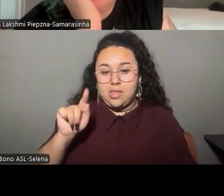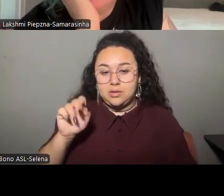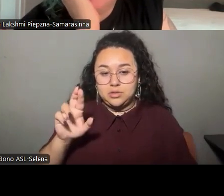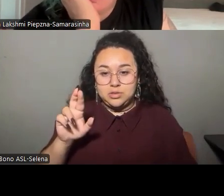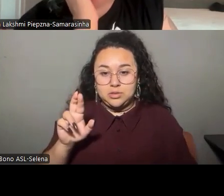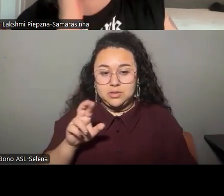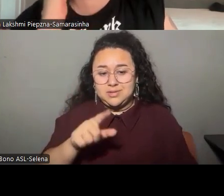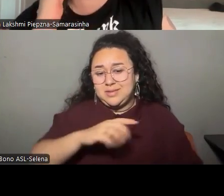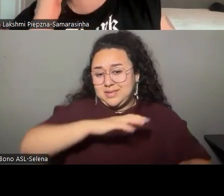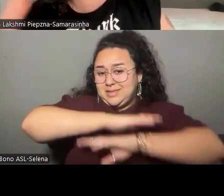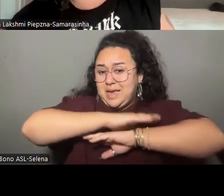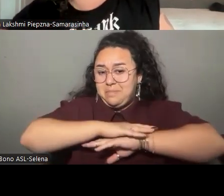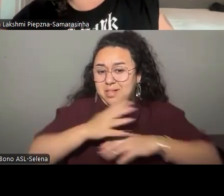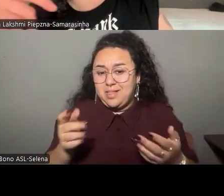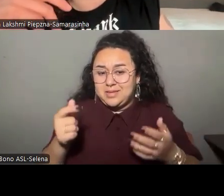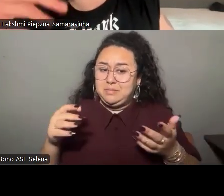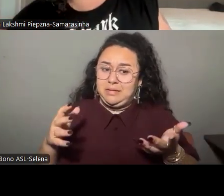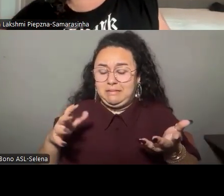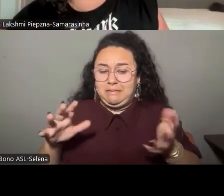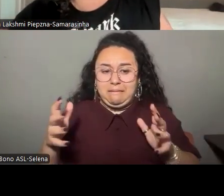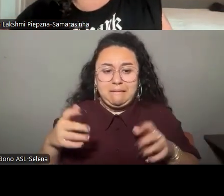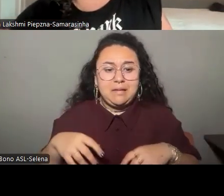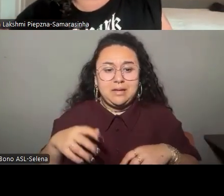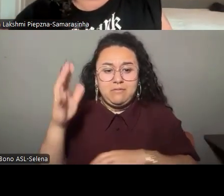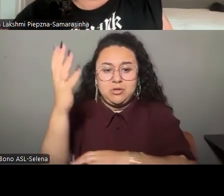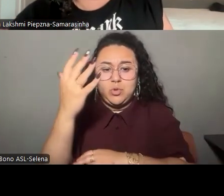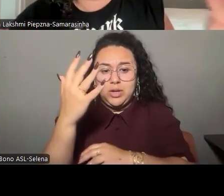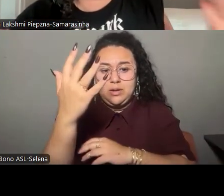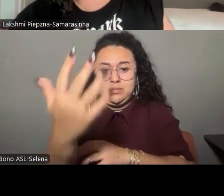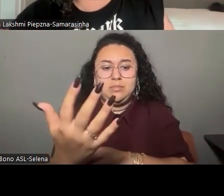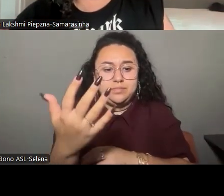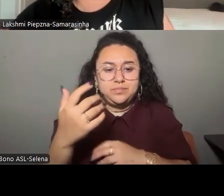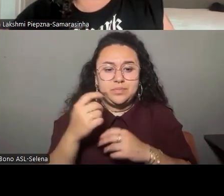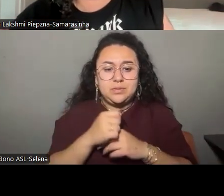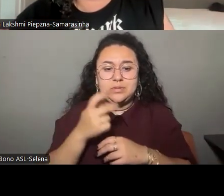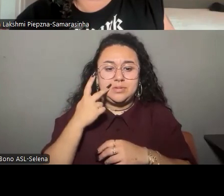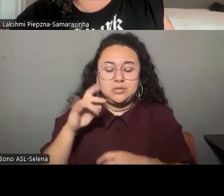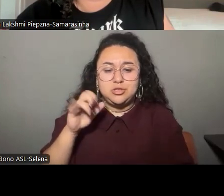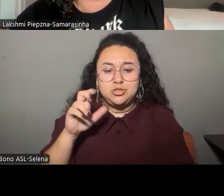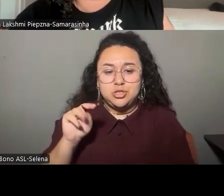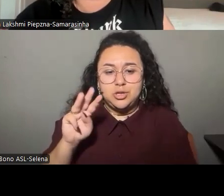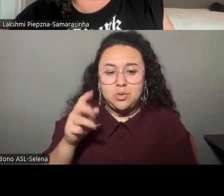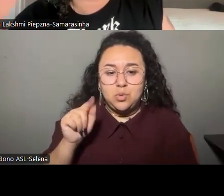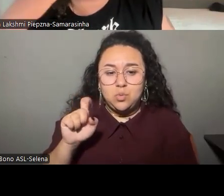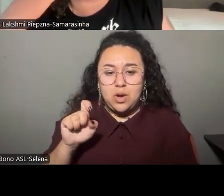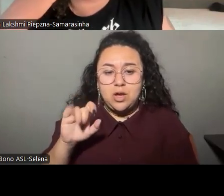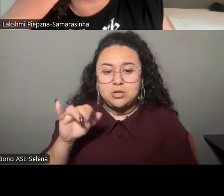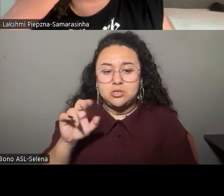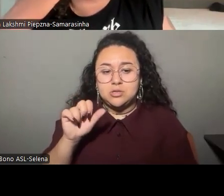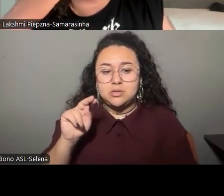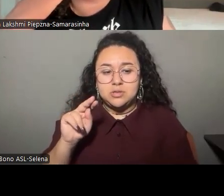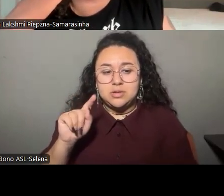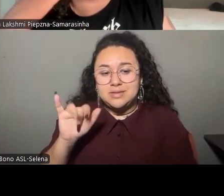It's a table, and there's a tree, and you can see Jen White Johnson and Tina Zavatsanos